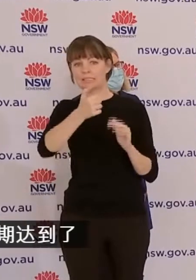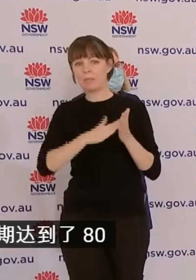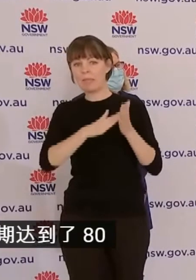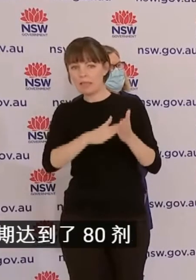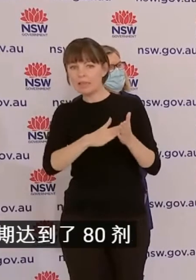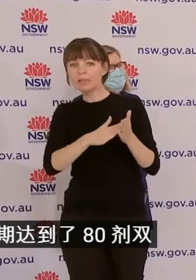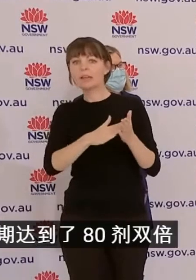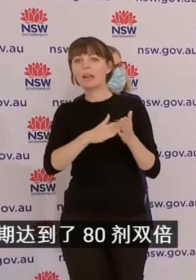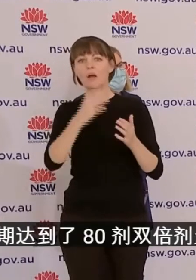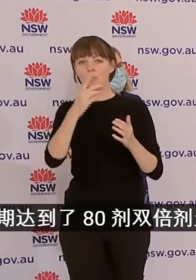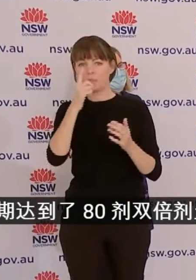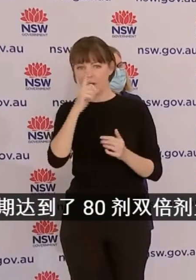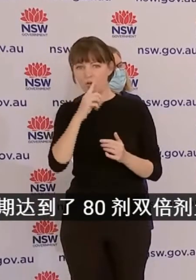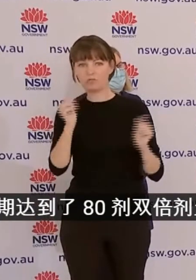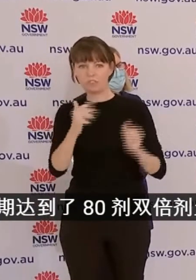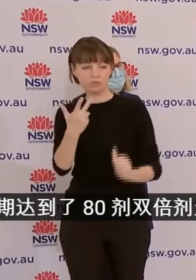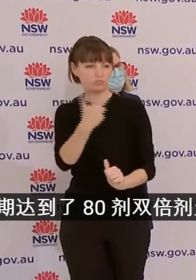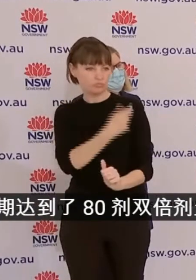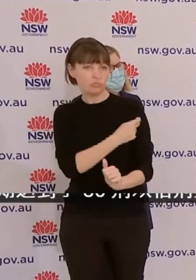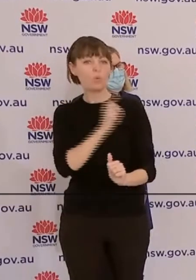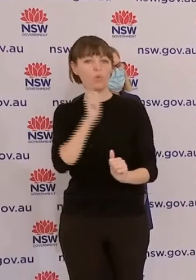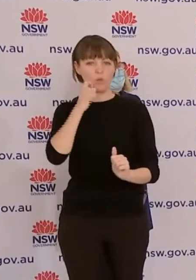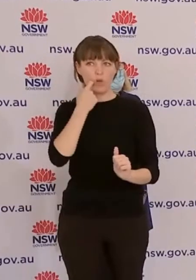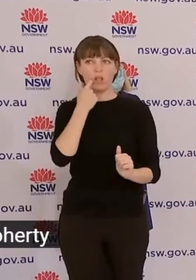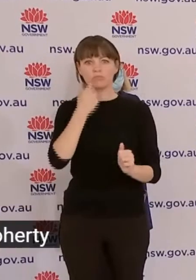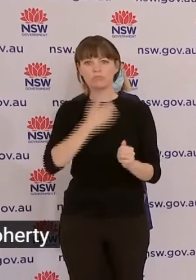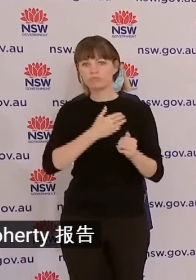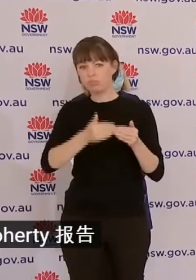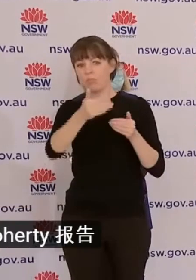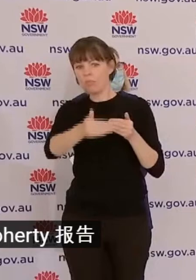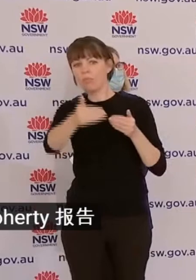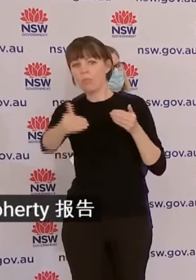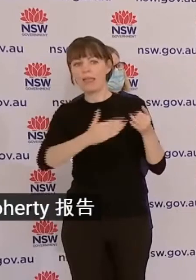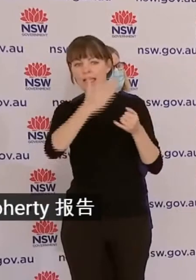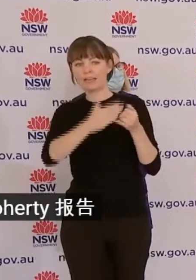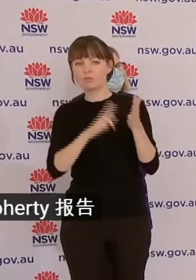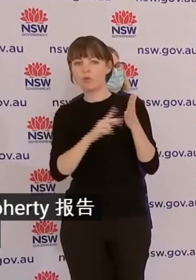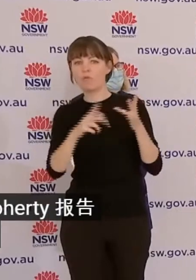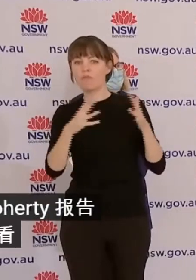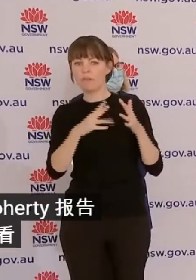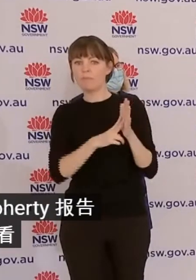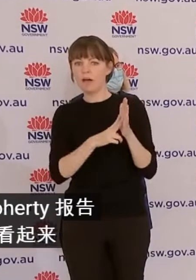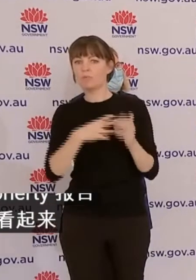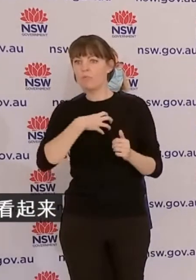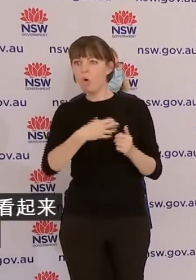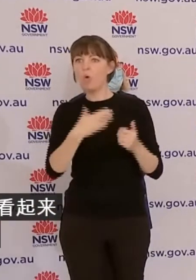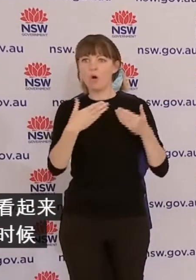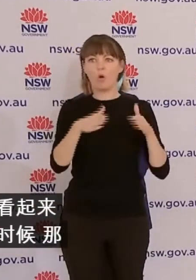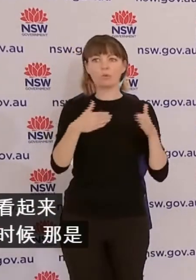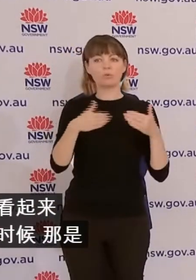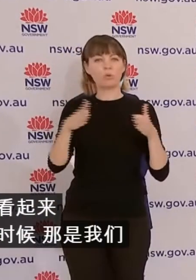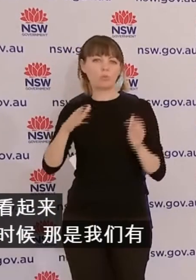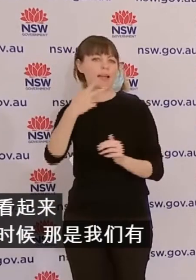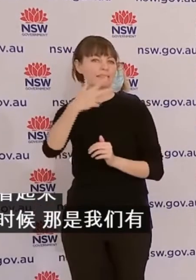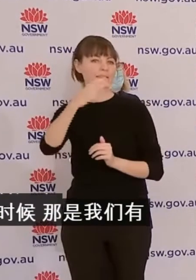double doses towards the middle of November. Now, according to the Doherty report, that's when life looks like getting back to normal. That's when we